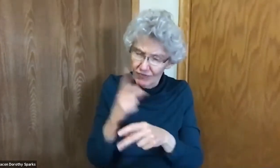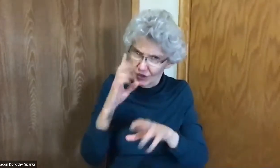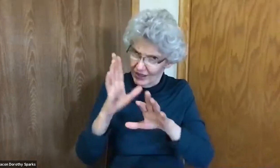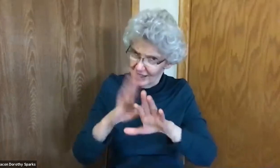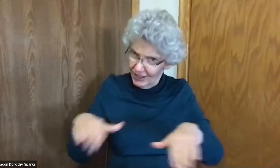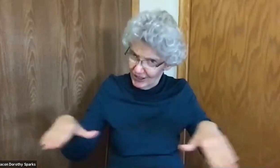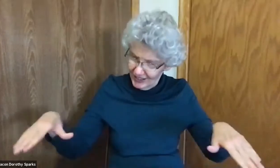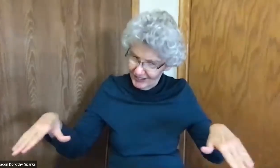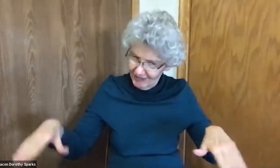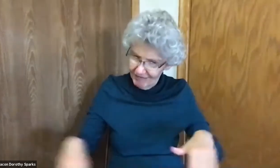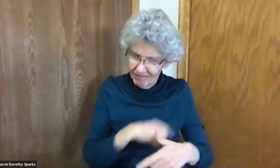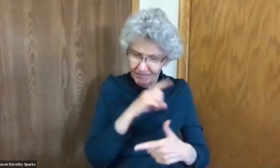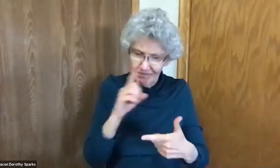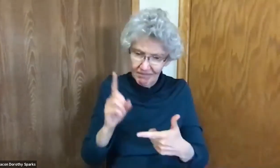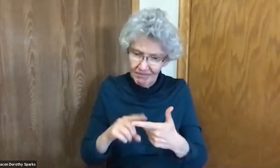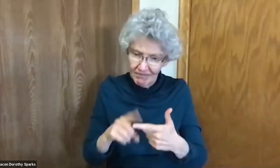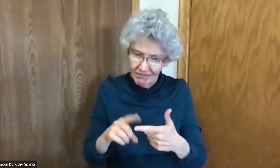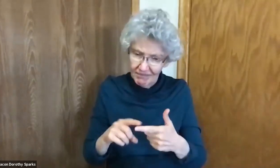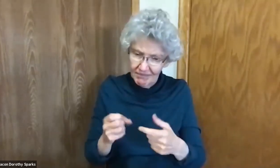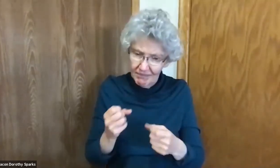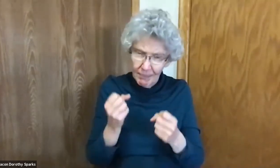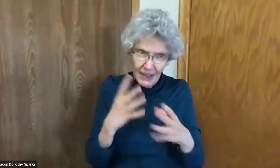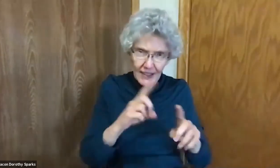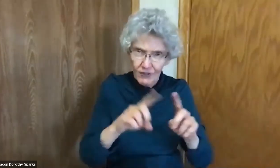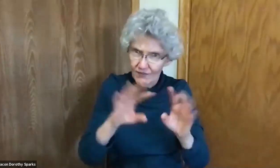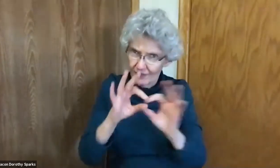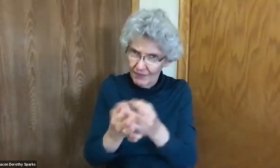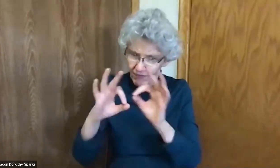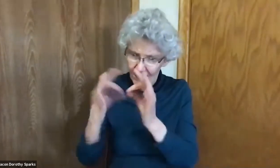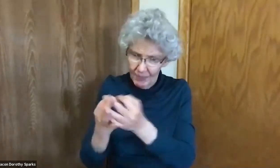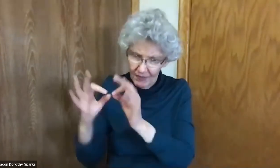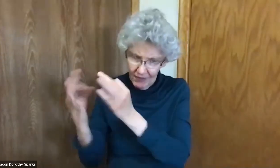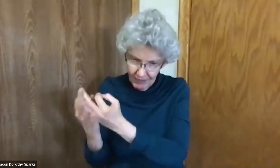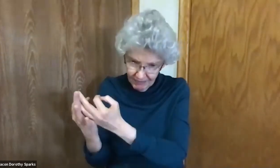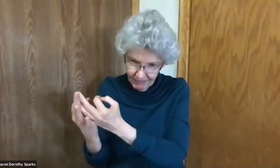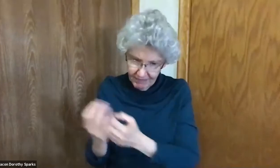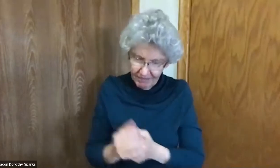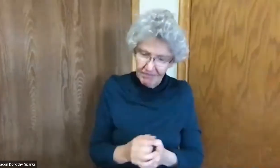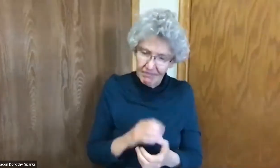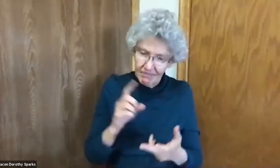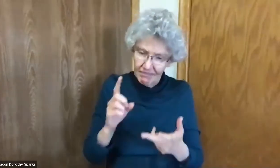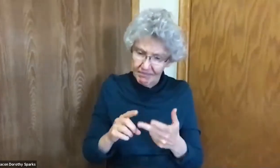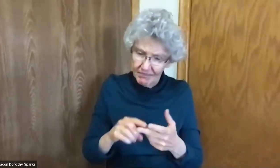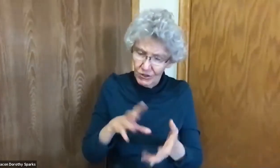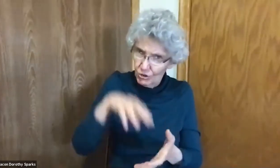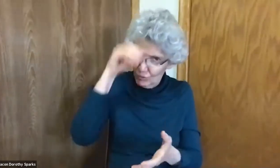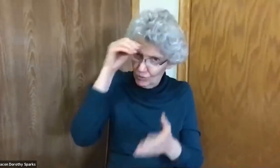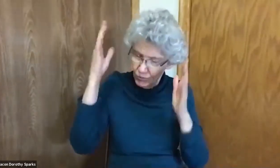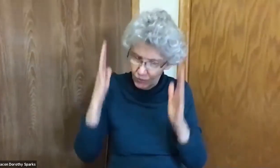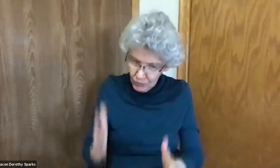A positive difference in addition to caring for their children, their extended